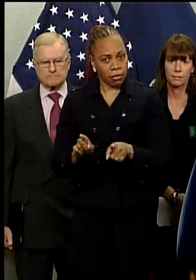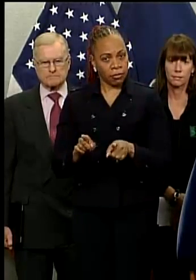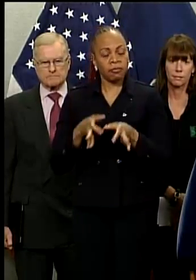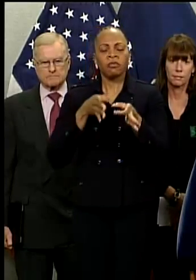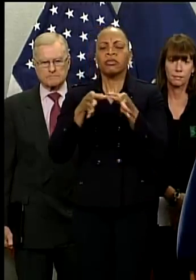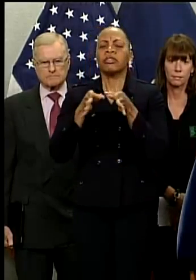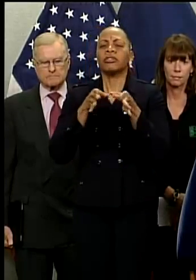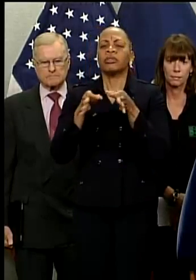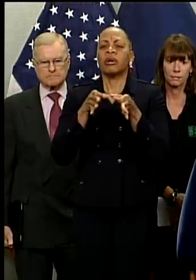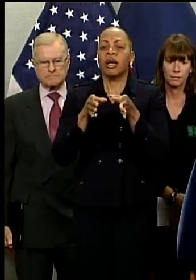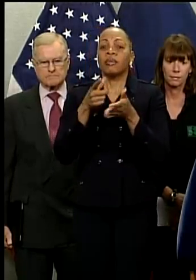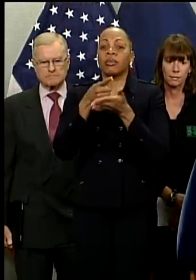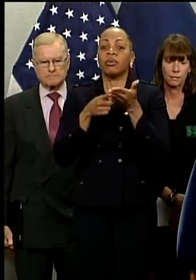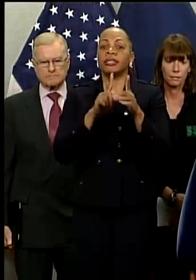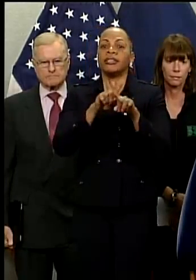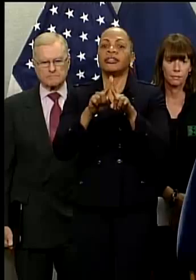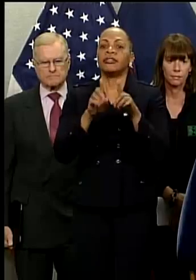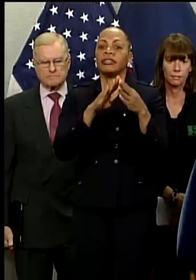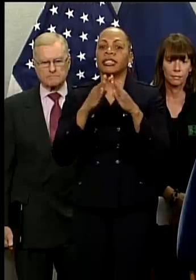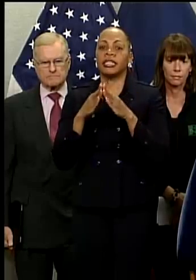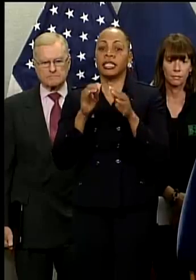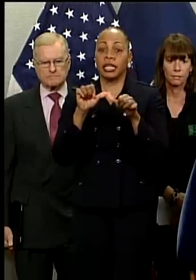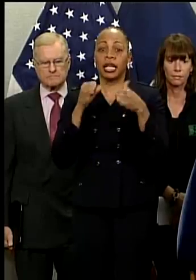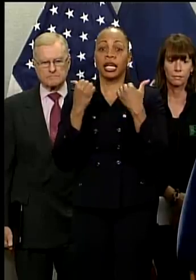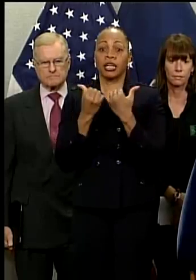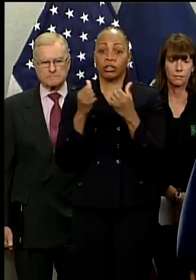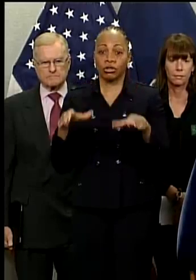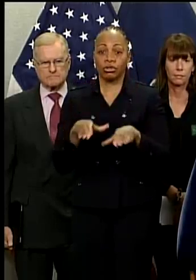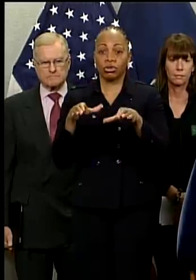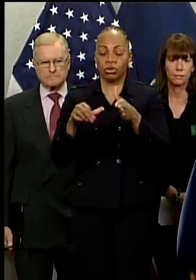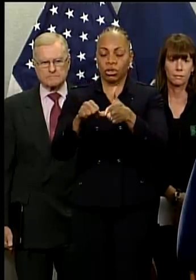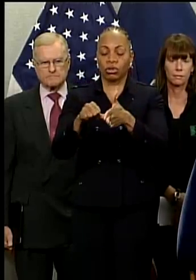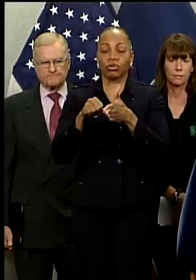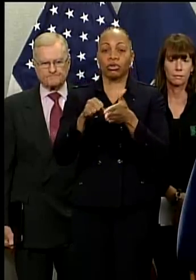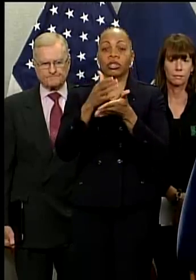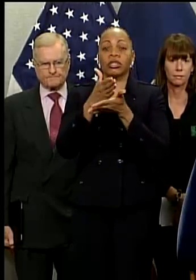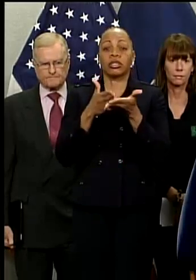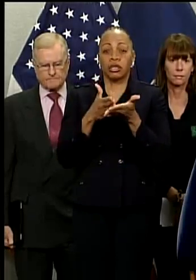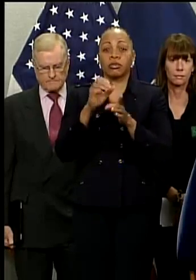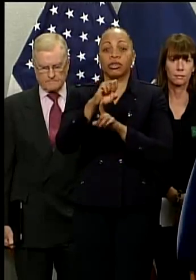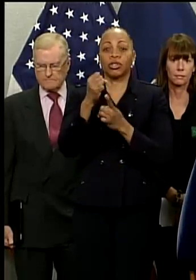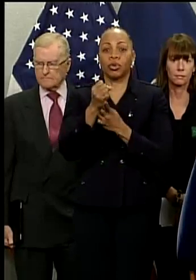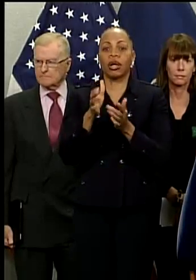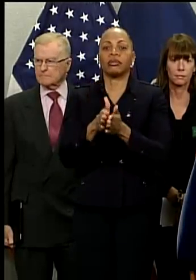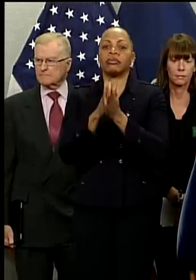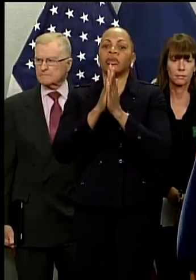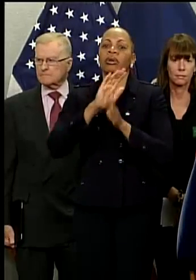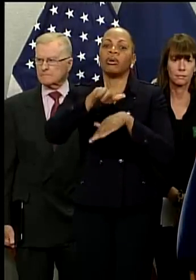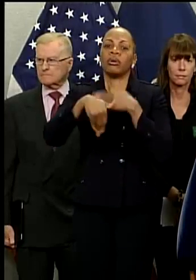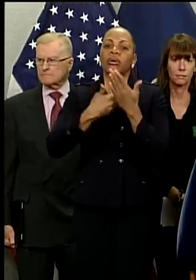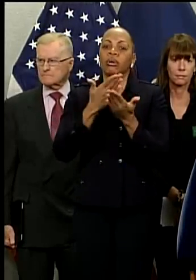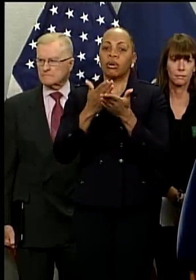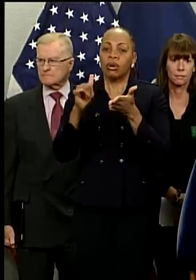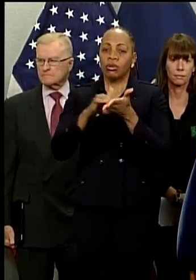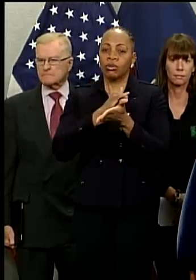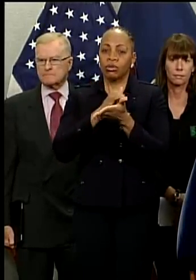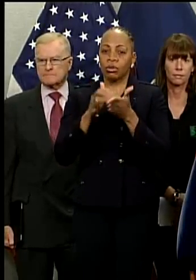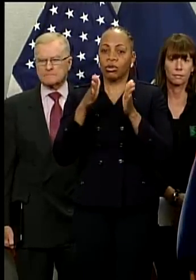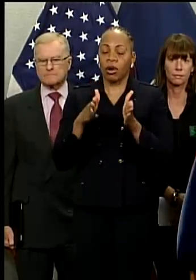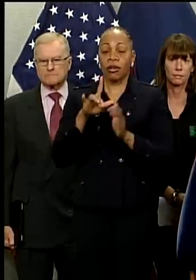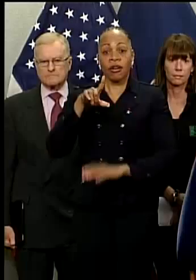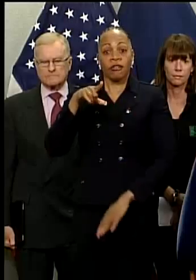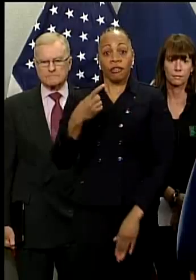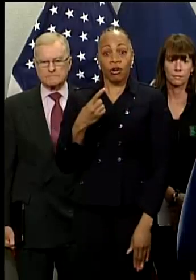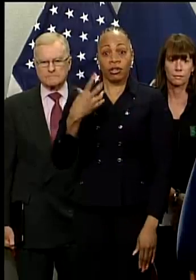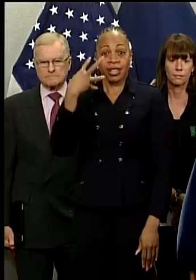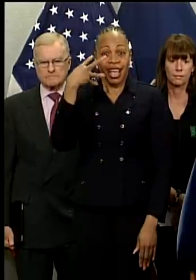what our different city agencies are doing and stress some things that we would ask all New Yorkers to do. The first is stay off the